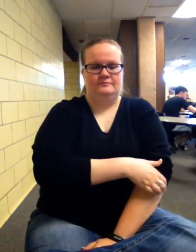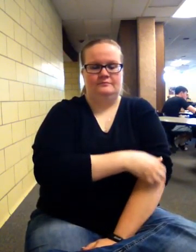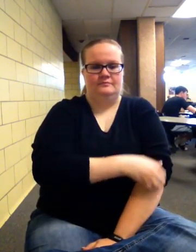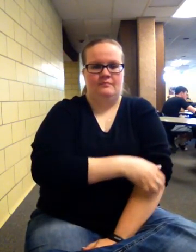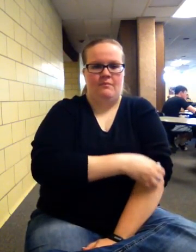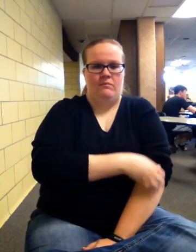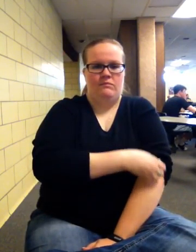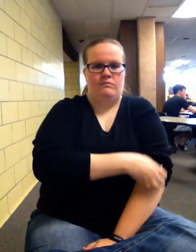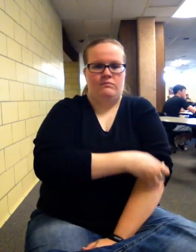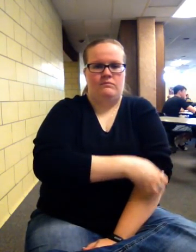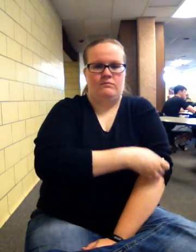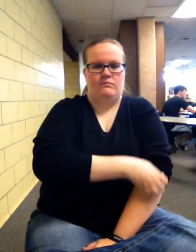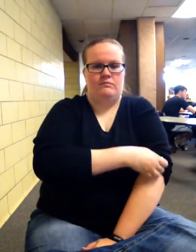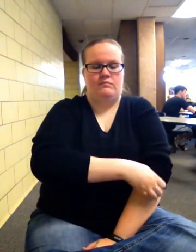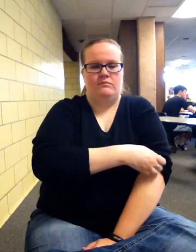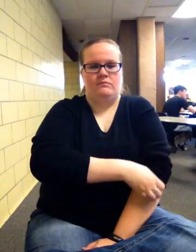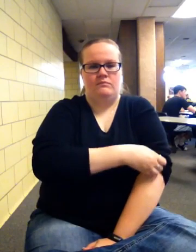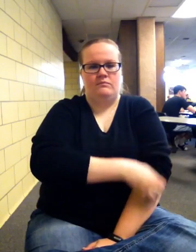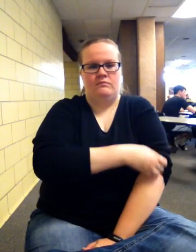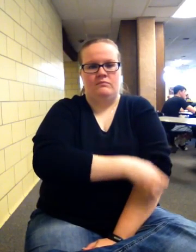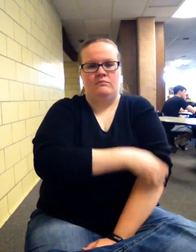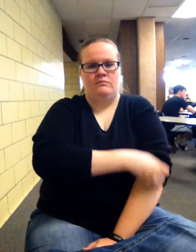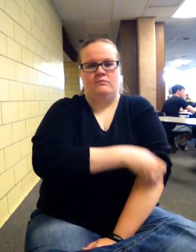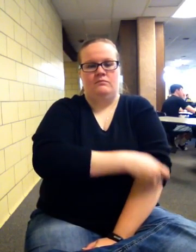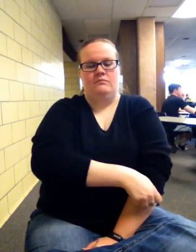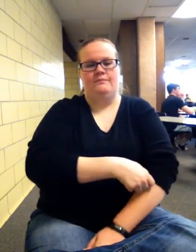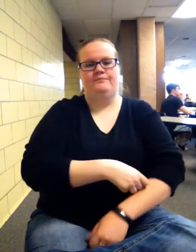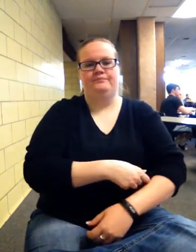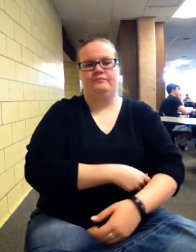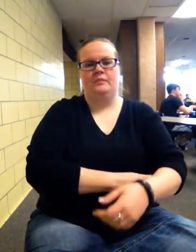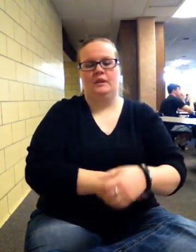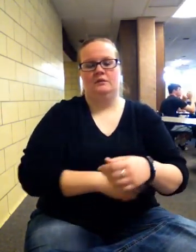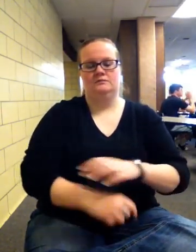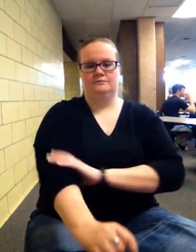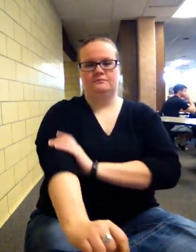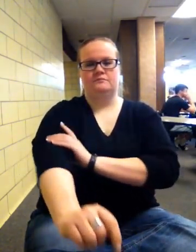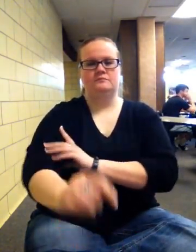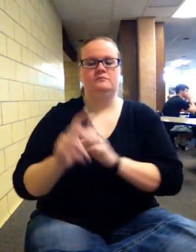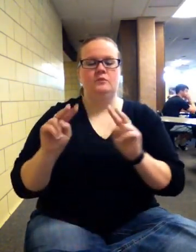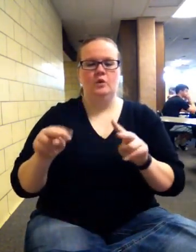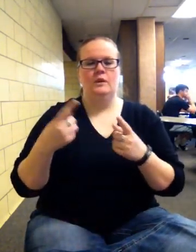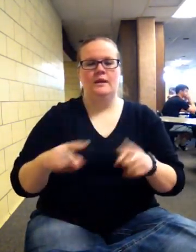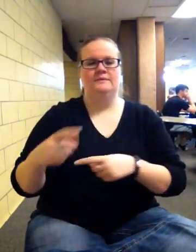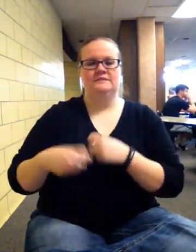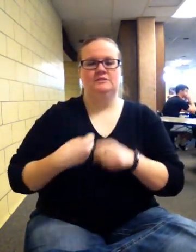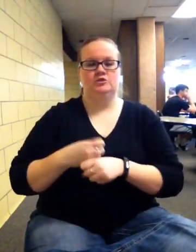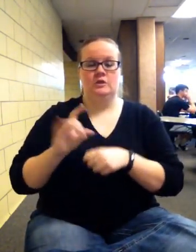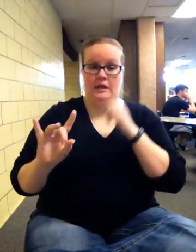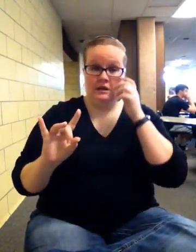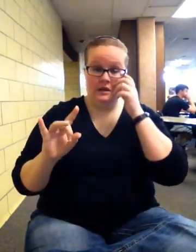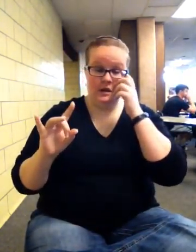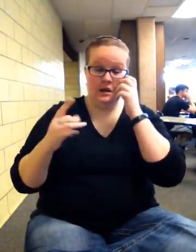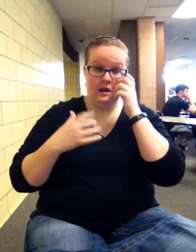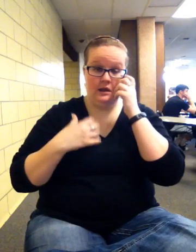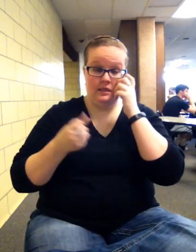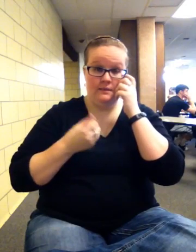year eight. Year eight, since I'm pretending like I go and get this $12,000 throughout the year, but show up at the bank and